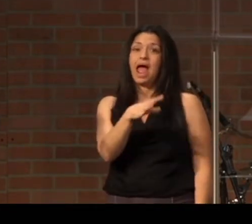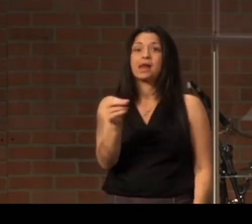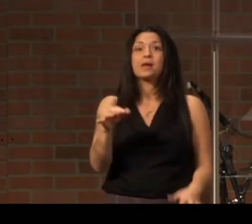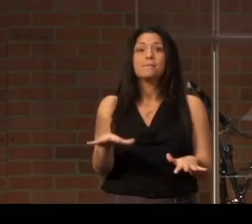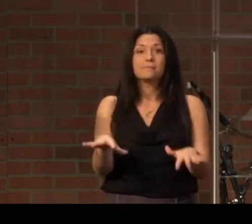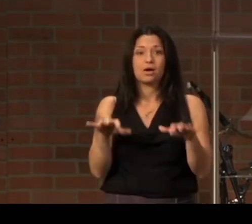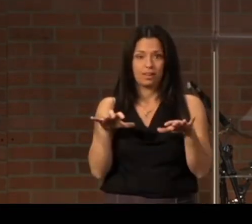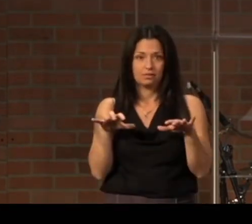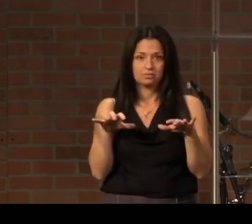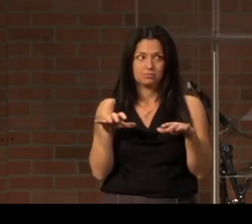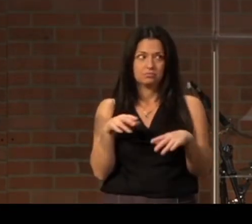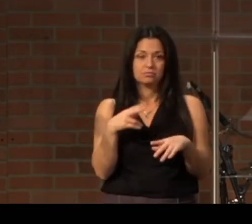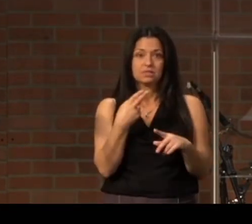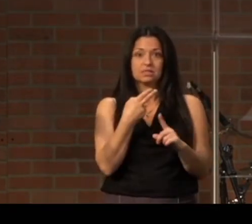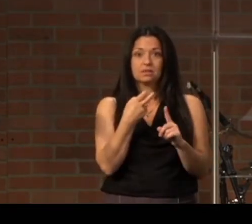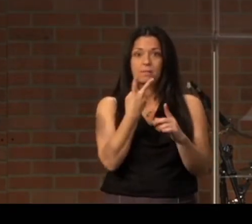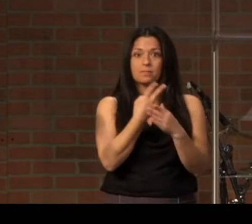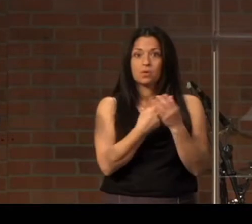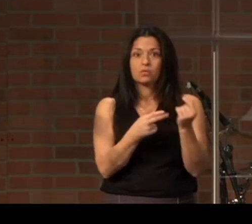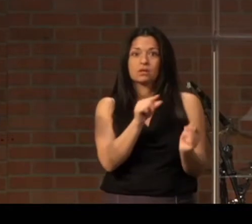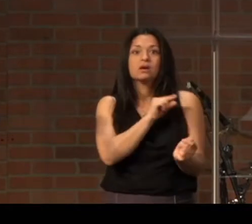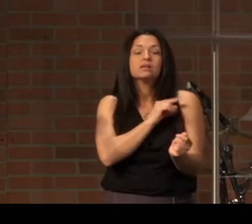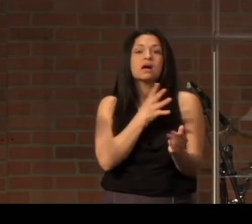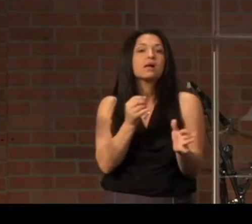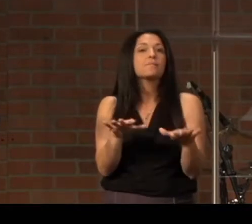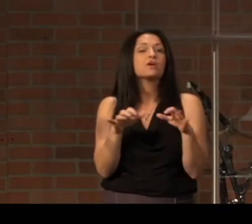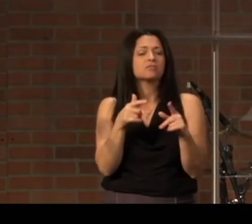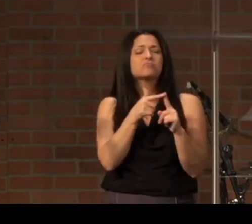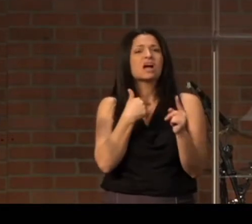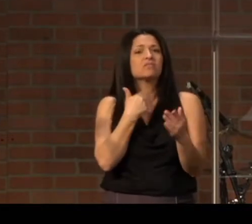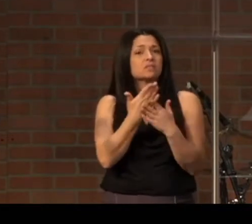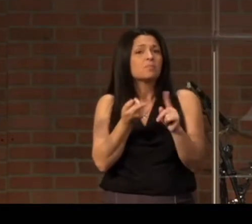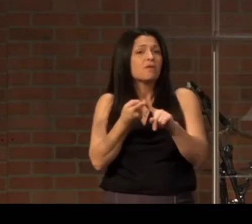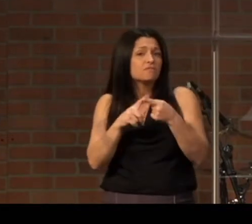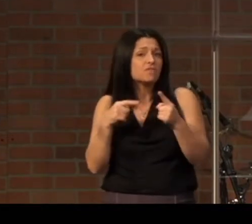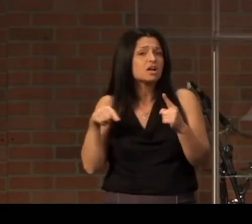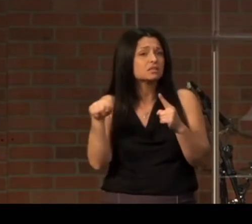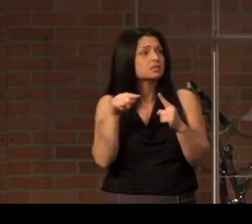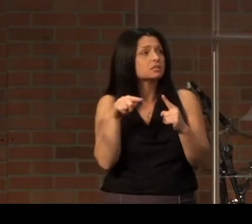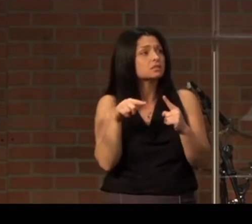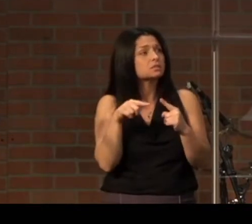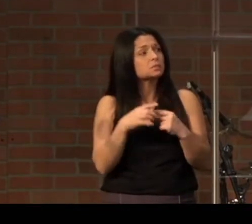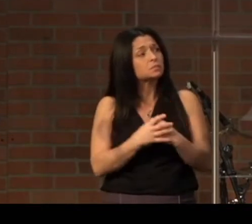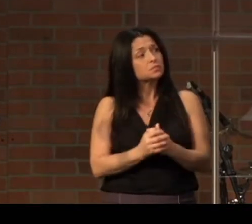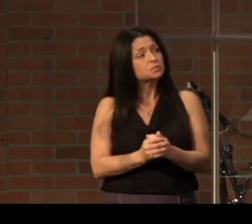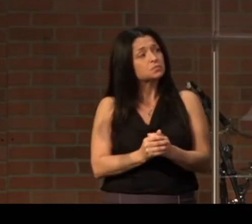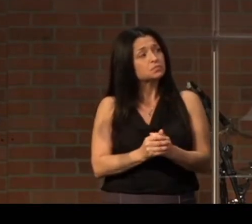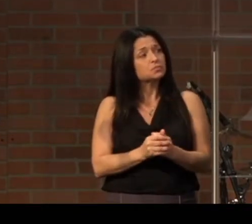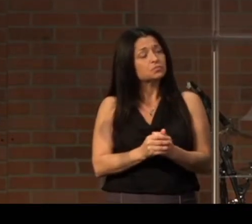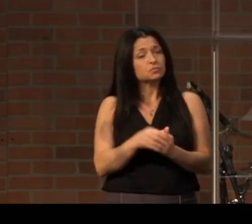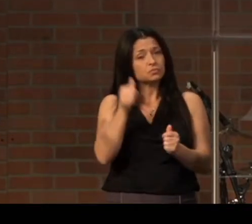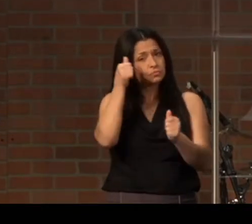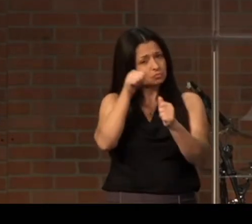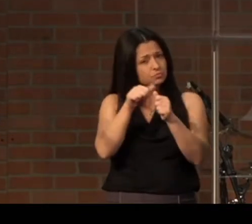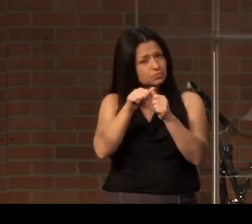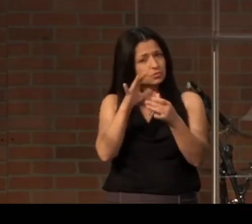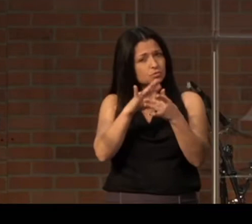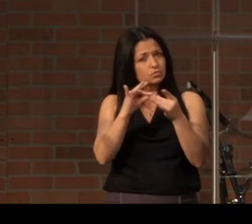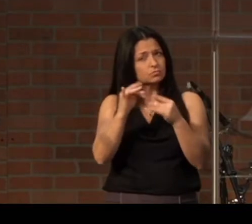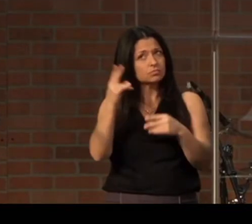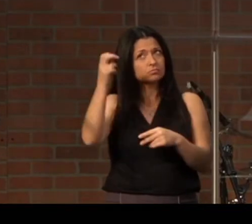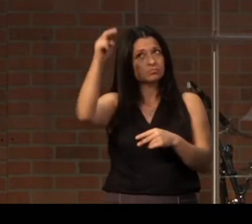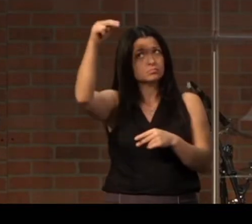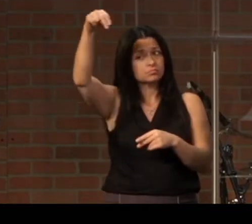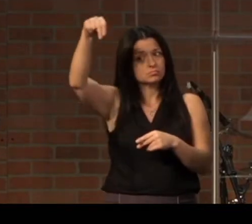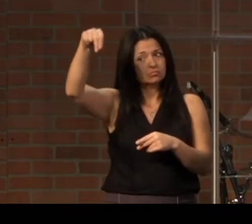paralyzed. He's guilty and paralyzed. He has some friends. His friends bring him to Jesus. You know the story. They lower him down, and Jesus says,